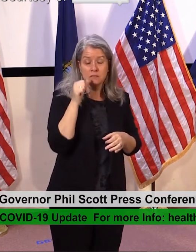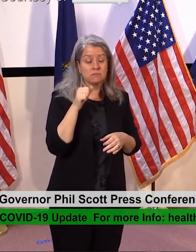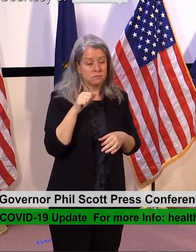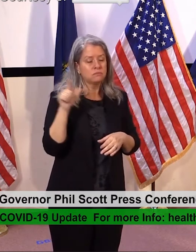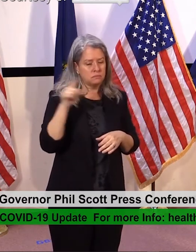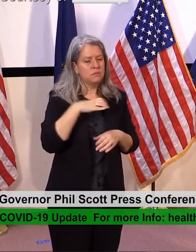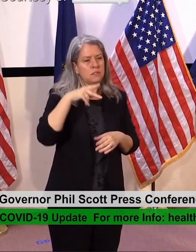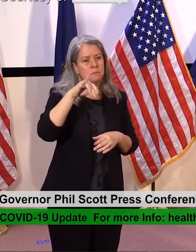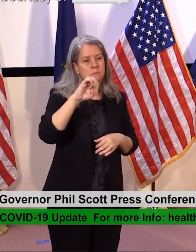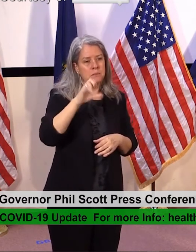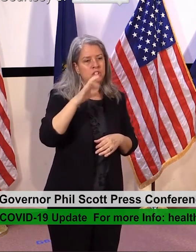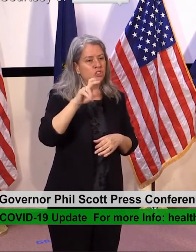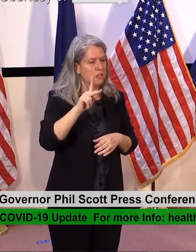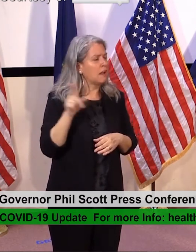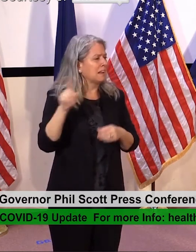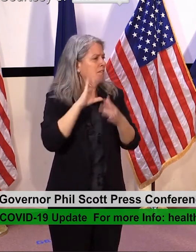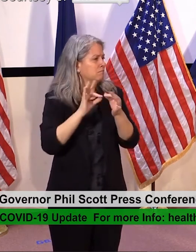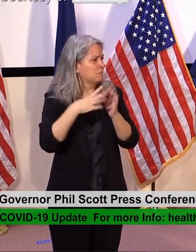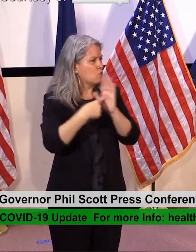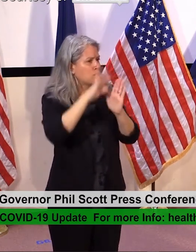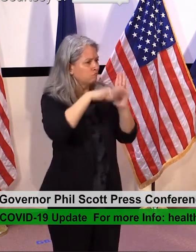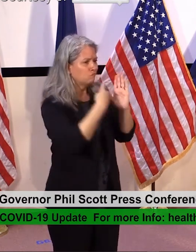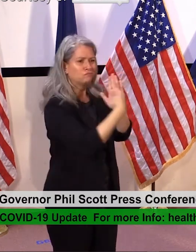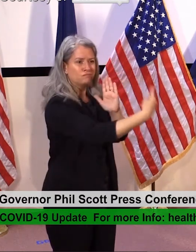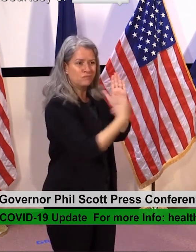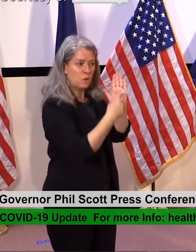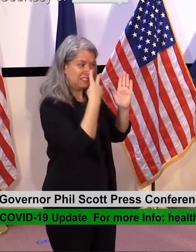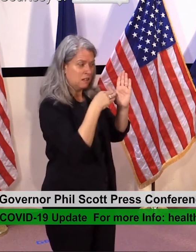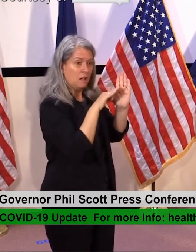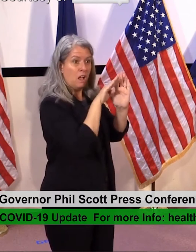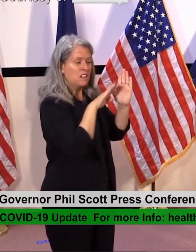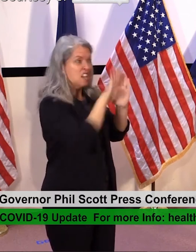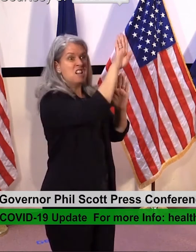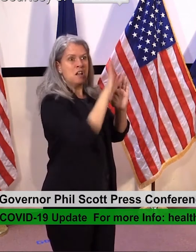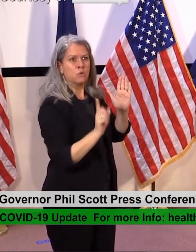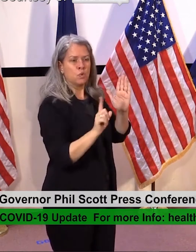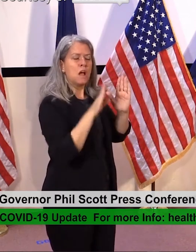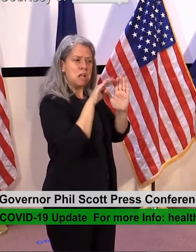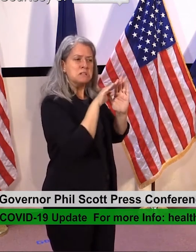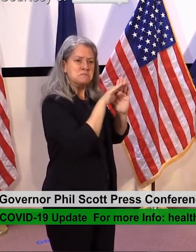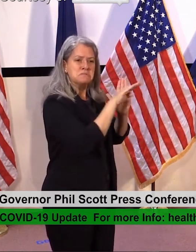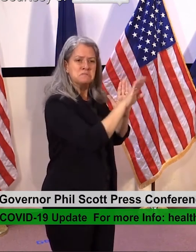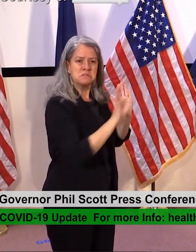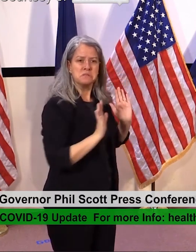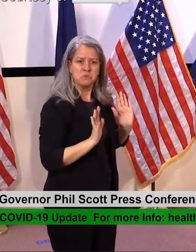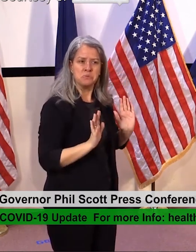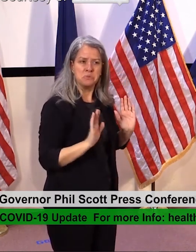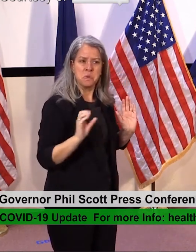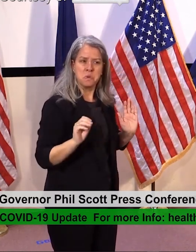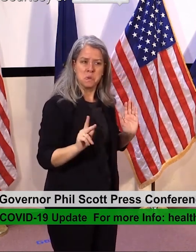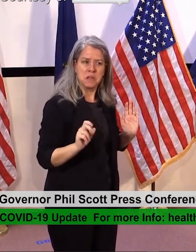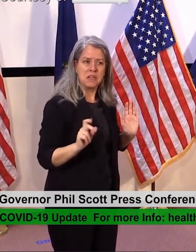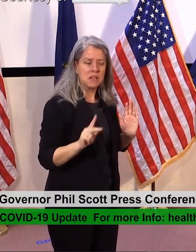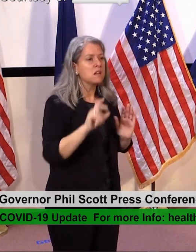Commissioner Pichek had shown in the graphing, we're moving in the right direction. And the mitigation efforts are